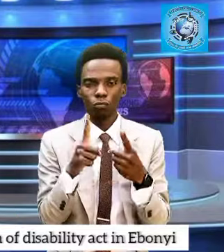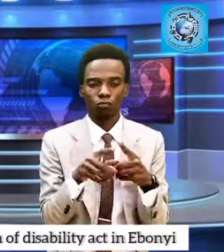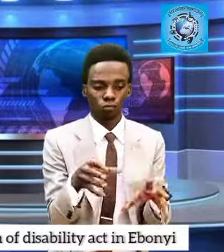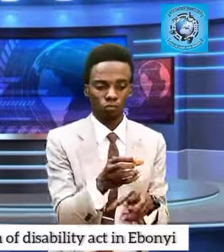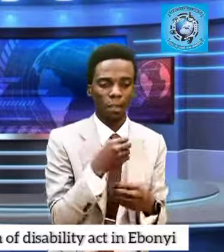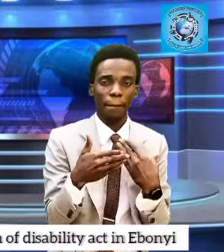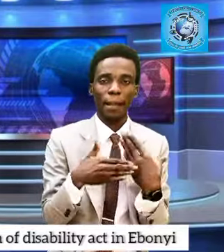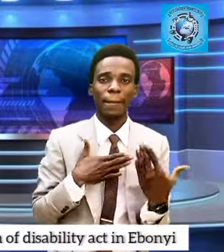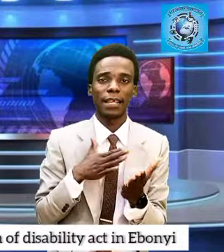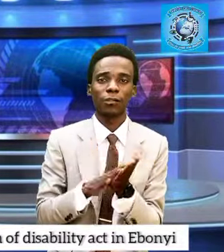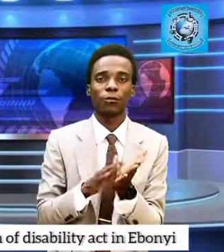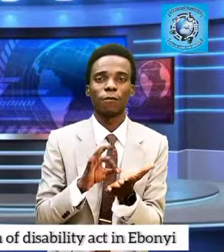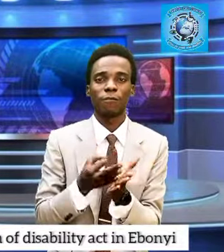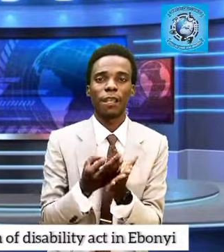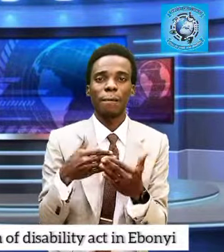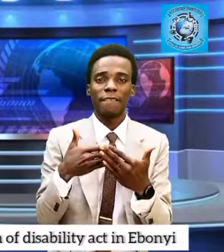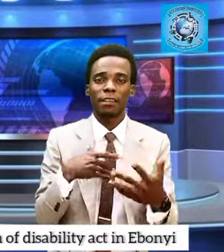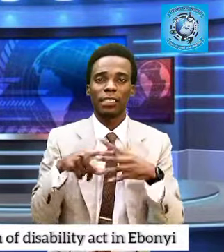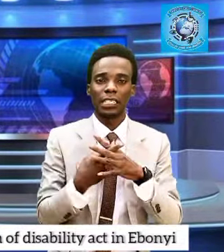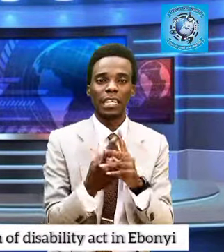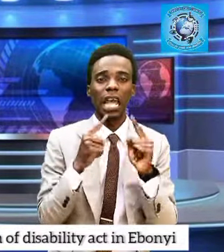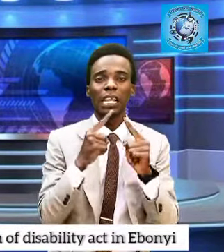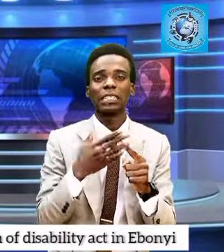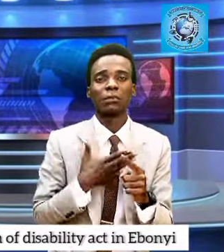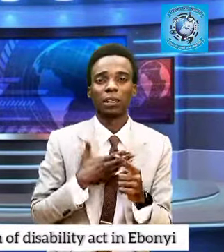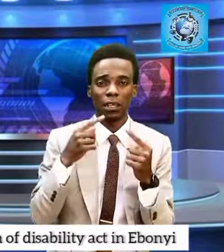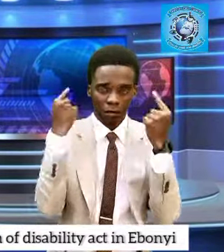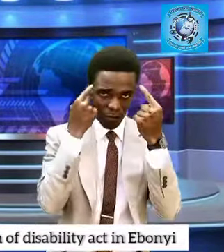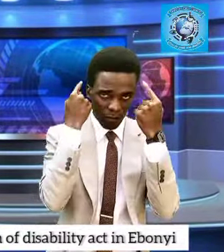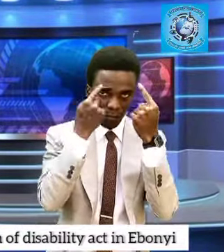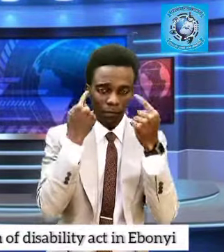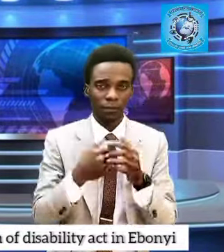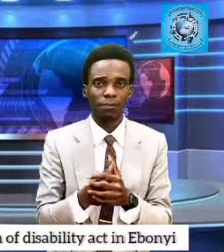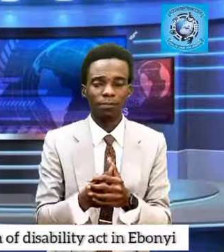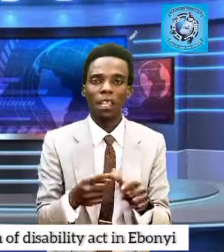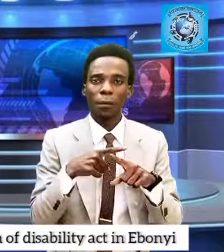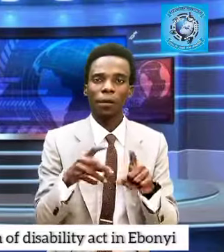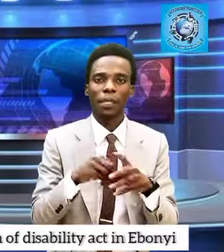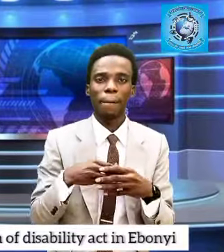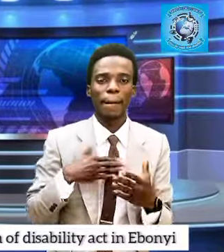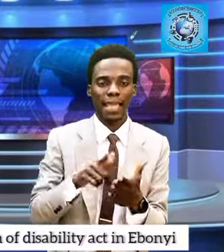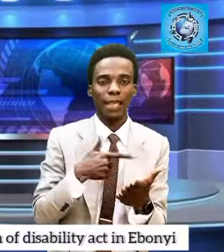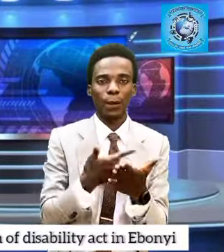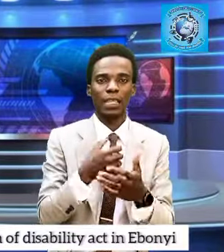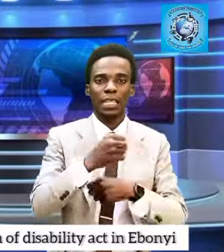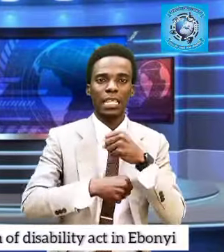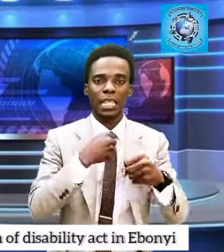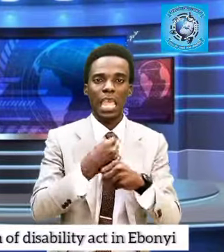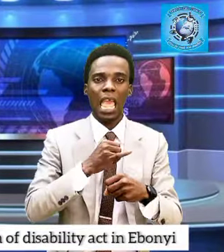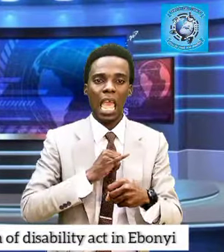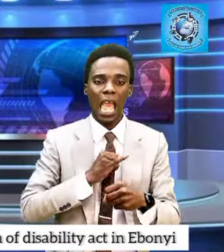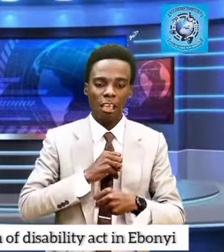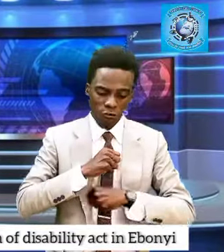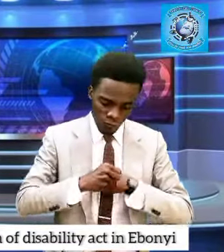school fees before they started addressing my concerns. But in my graduate years, I